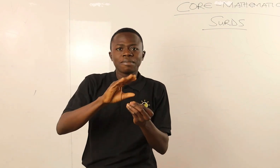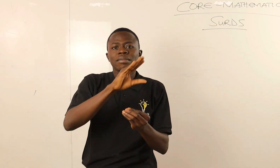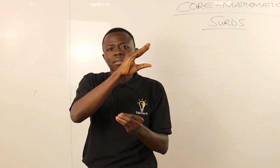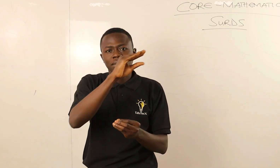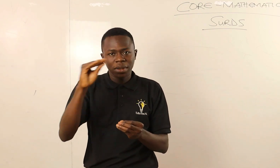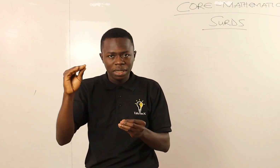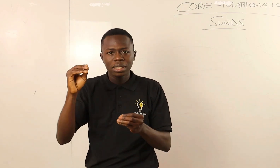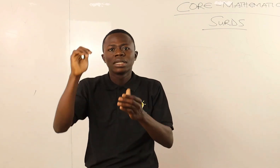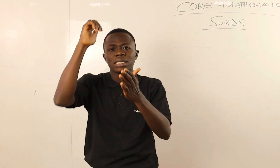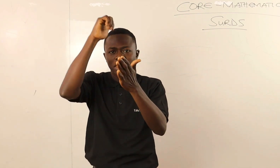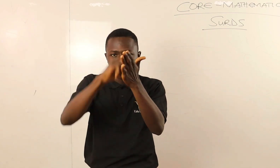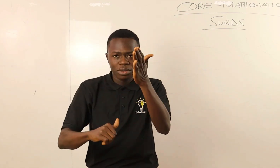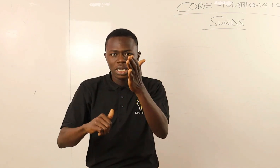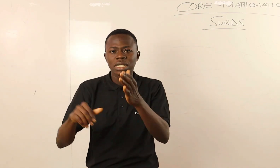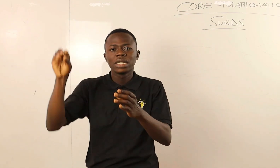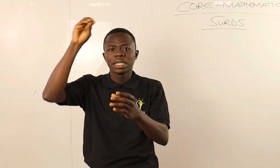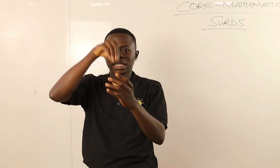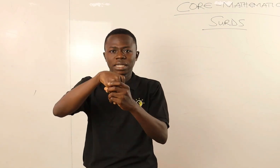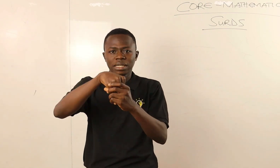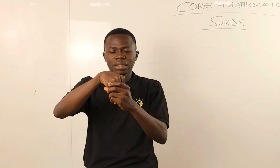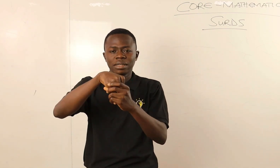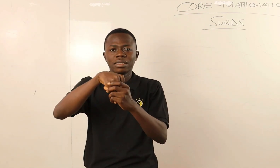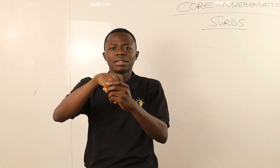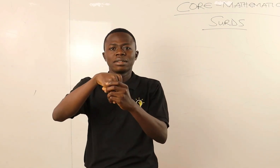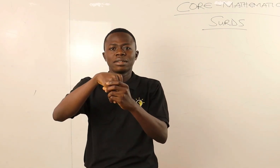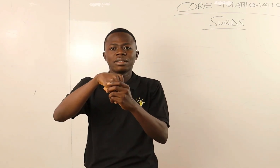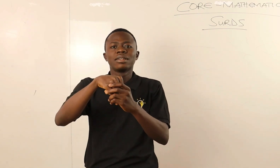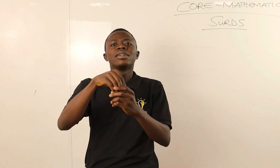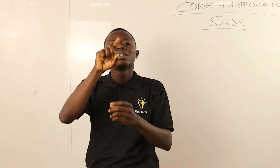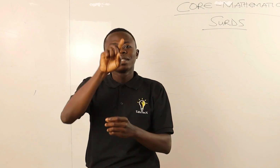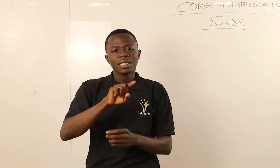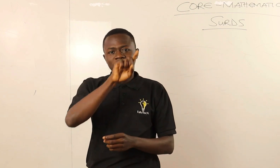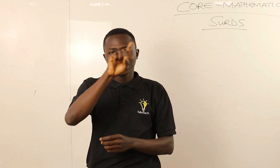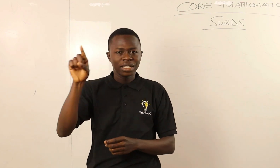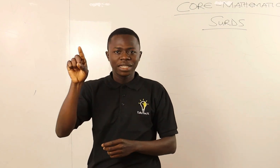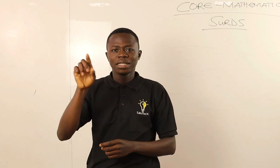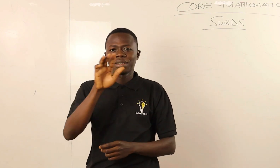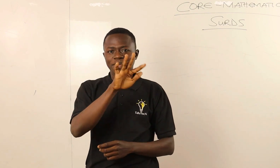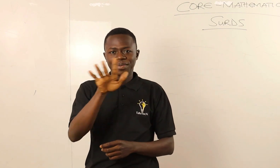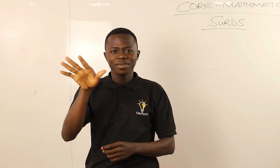involving addition and subtraction, or the addition and subtraction of sets.